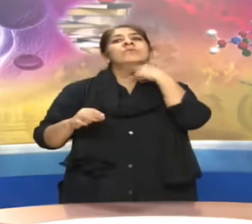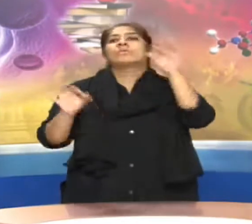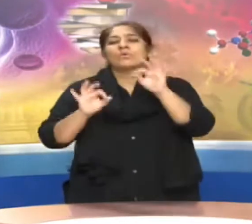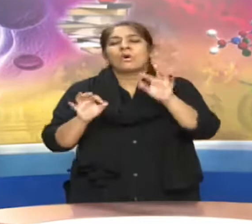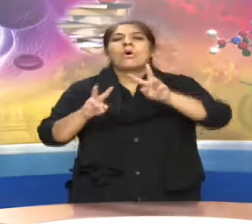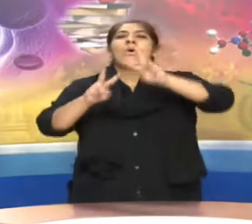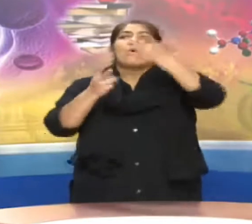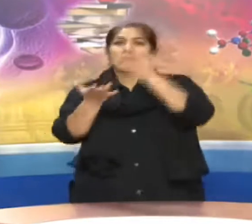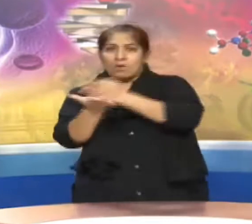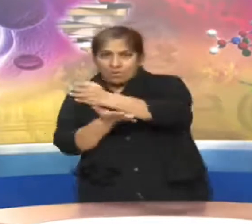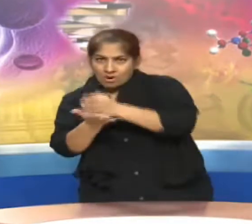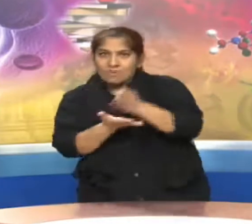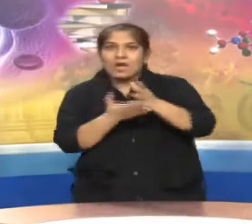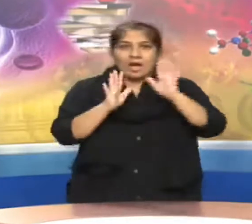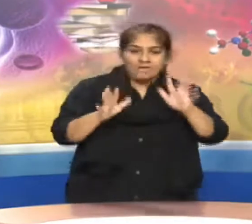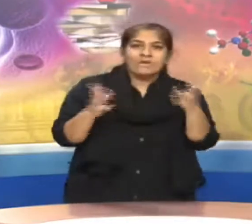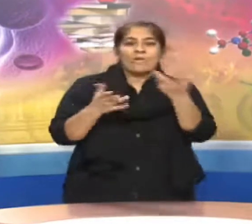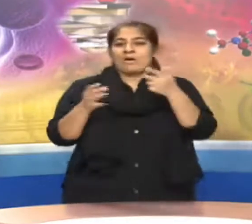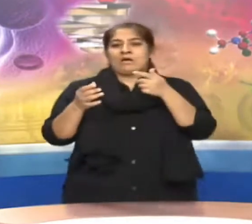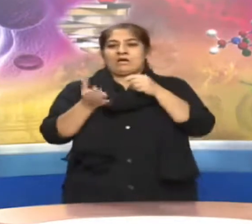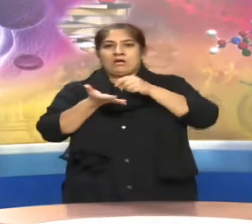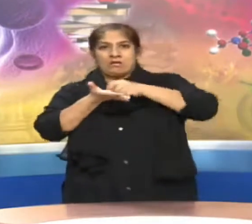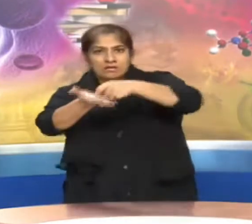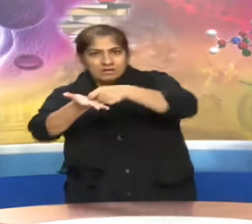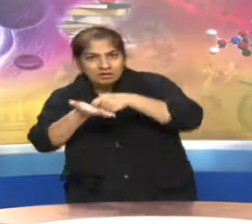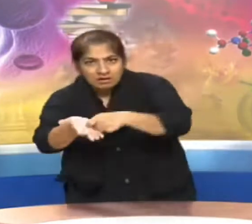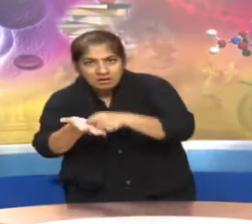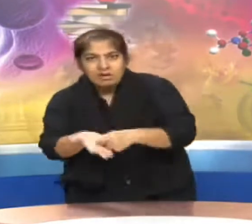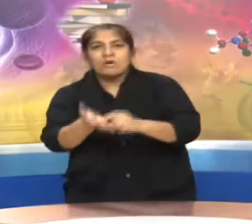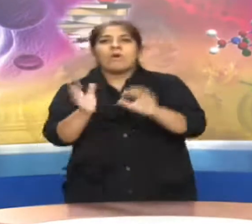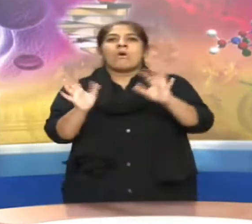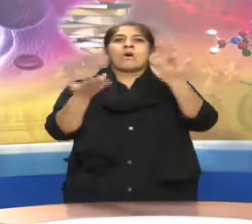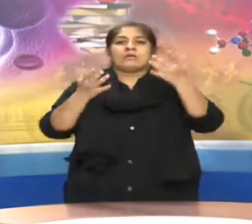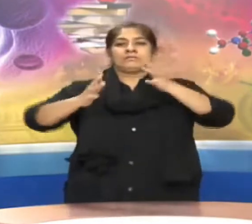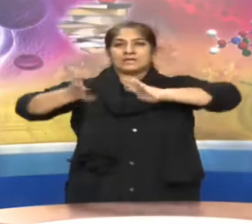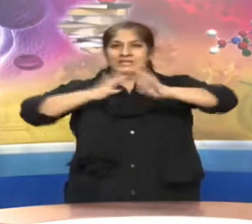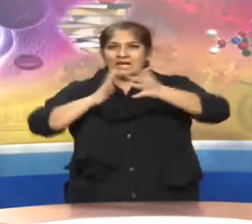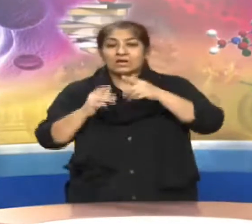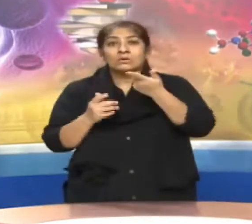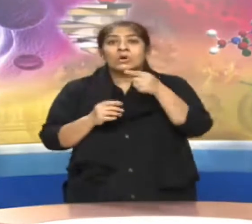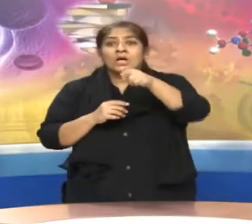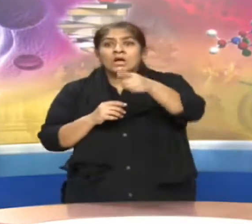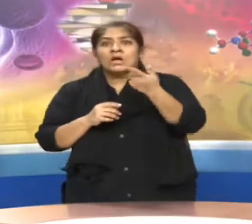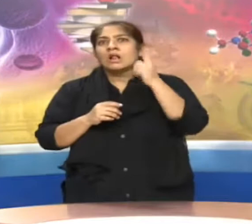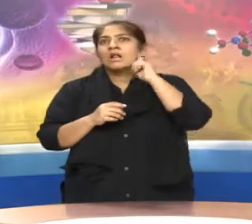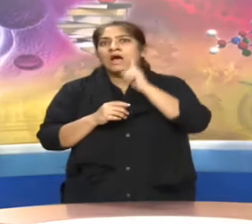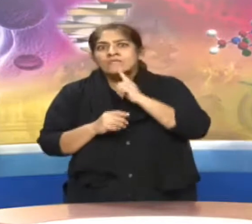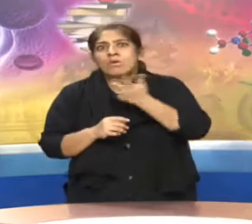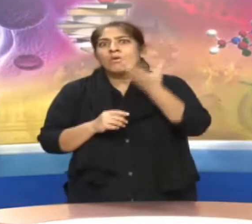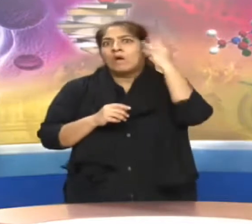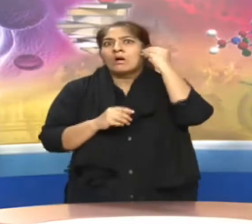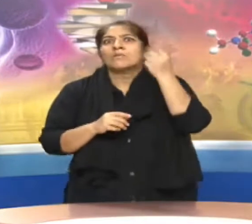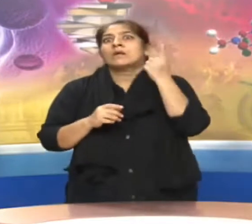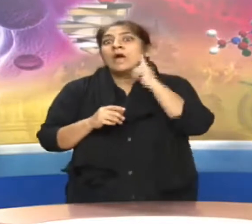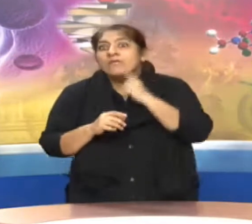there is other type of communication that is non-verbal. You can say written